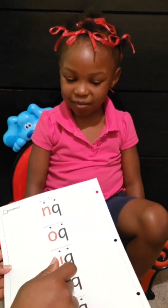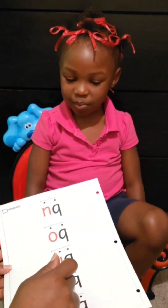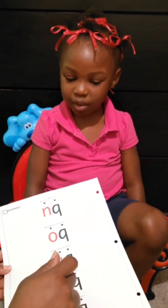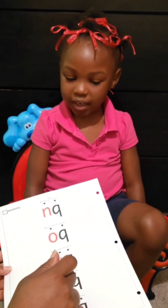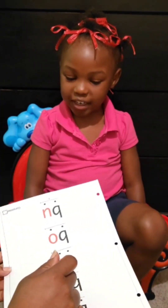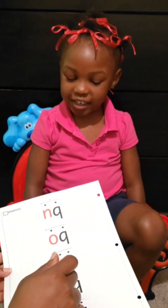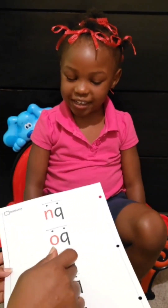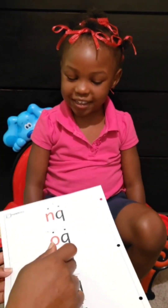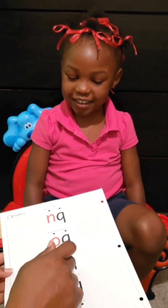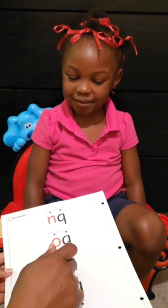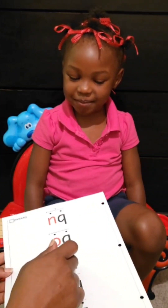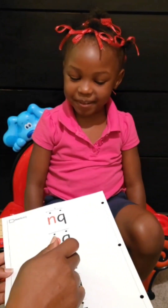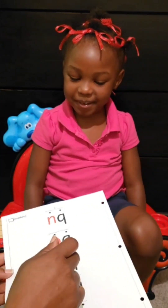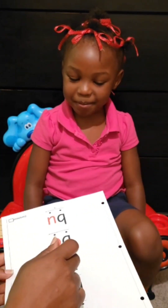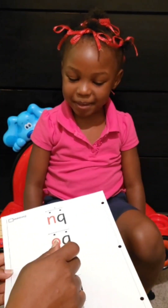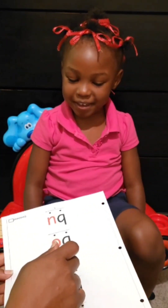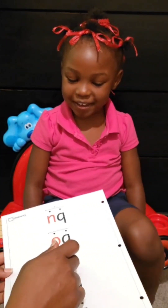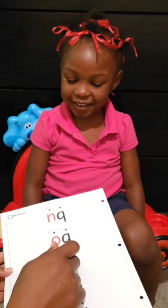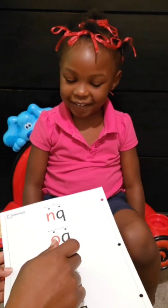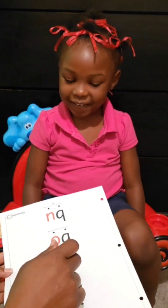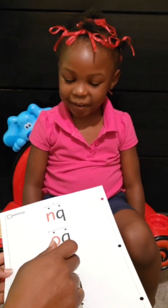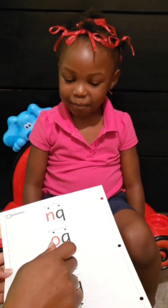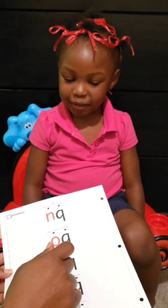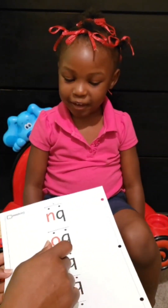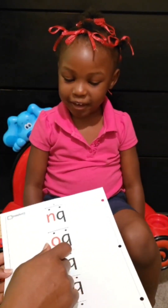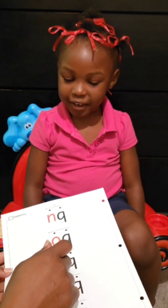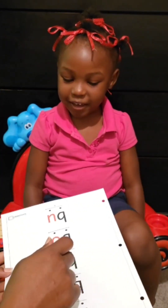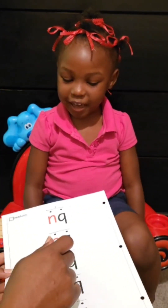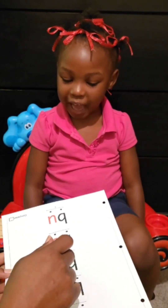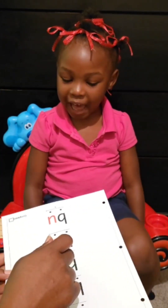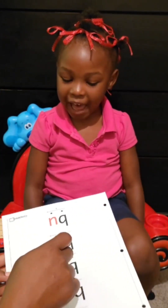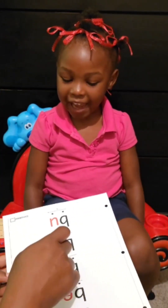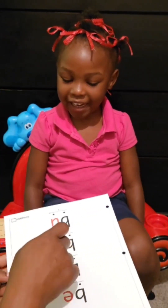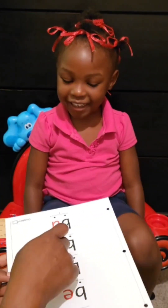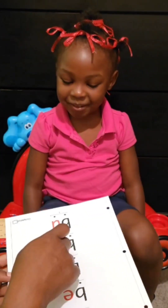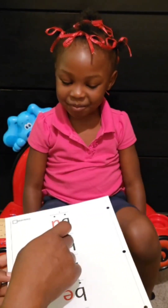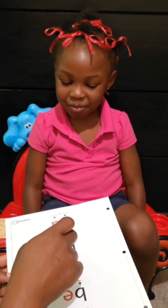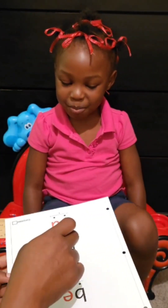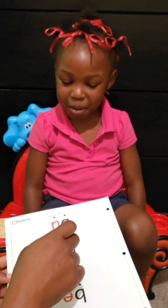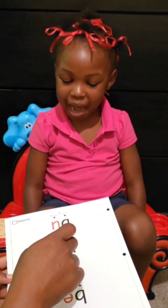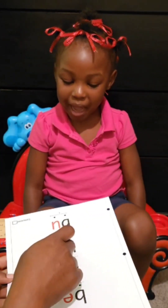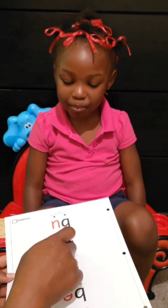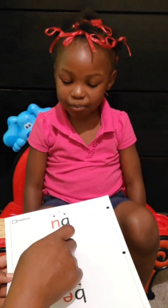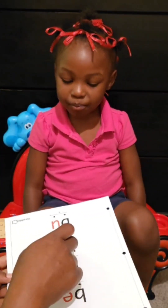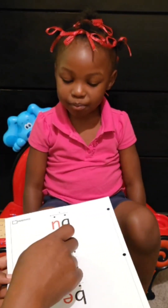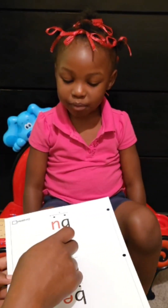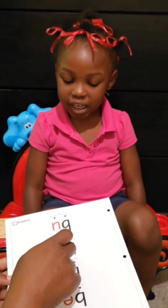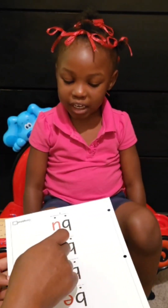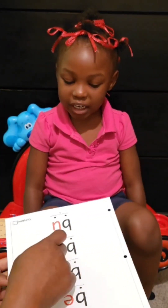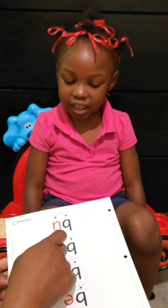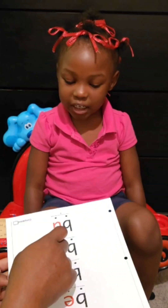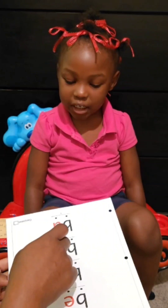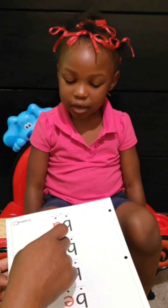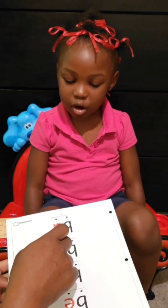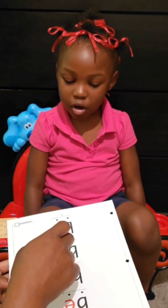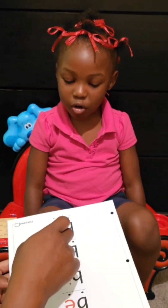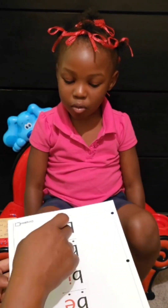E. B. B. B. B. I. I. Ba. Ba. B. B. O. O.